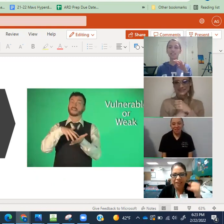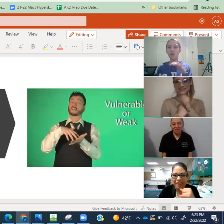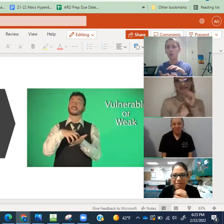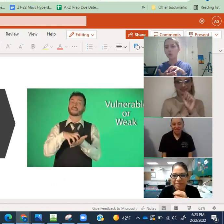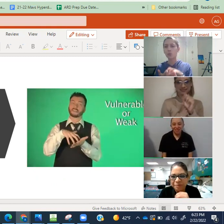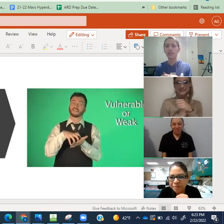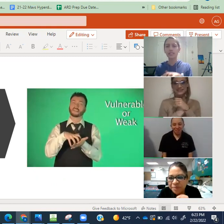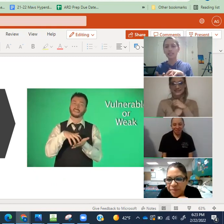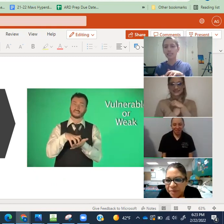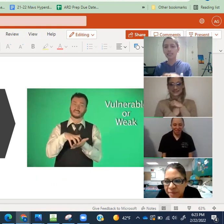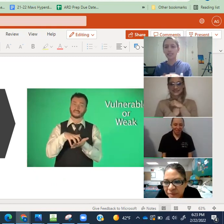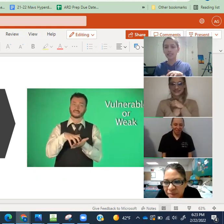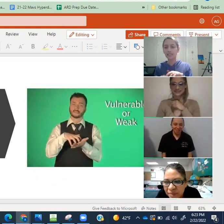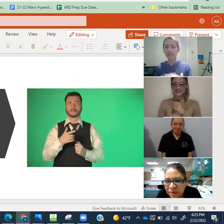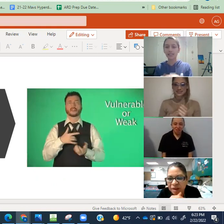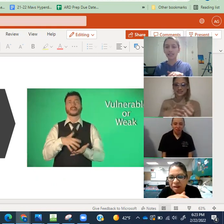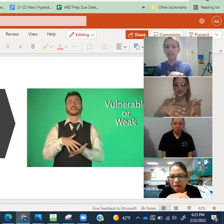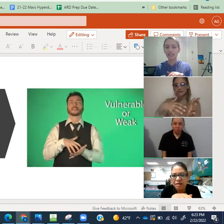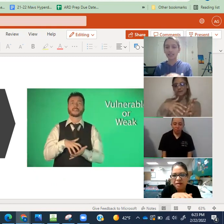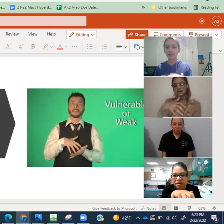Weak. Okay. Weak.